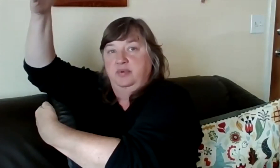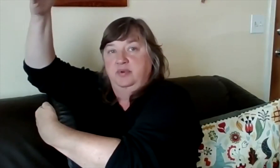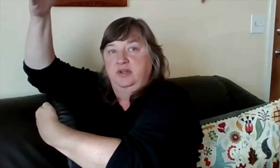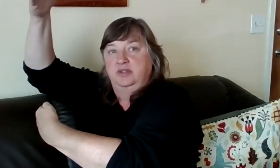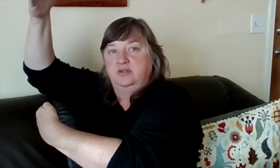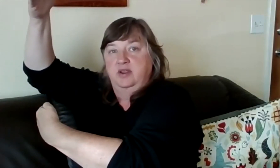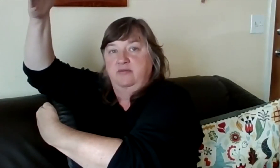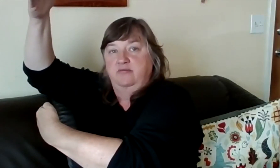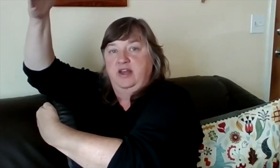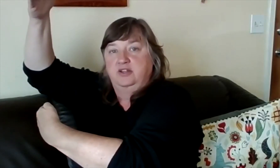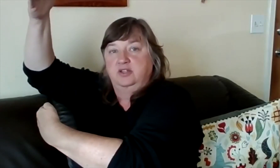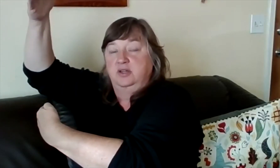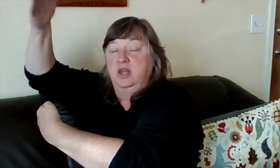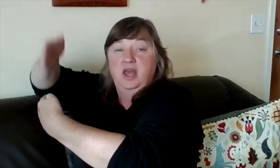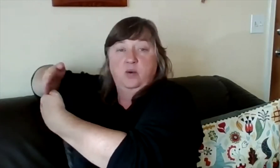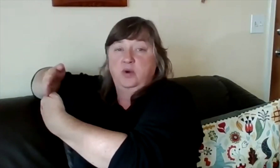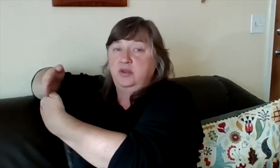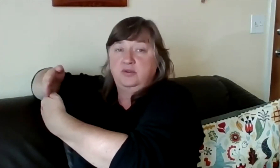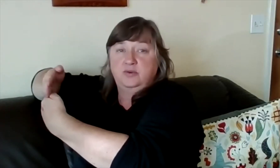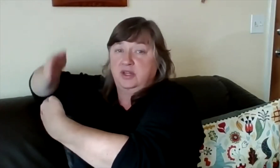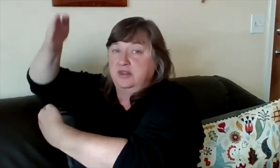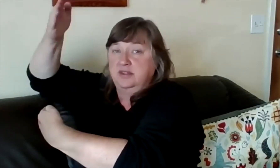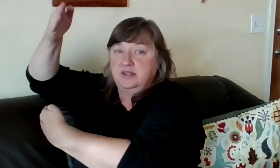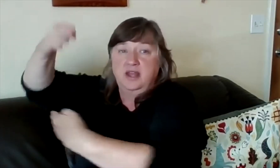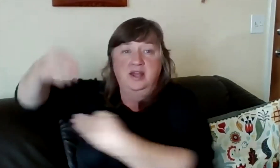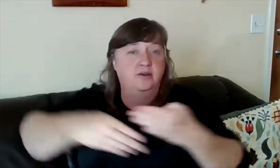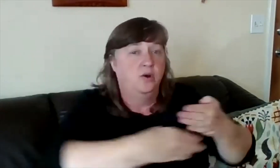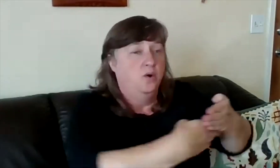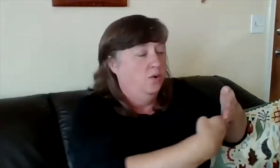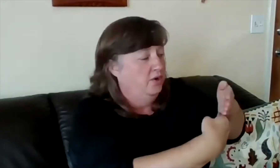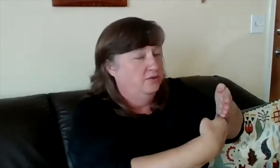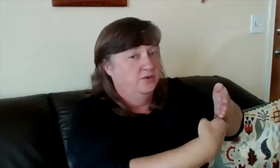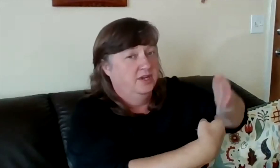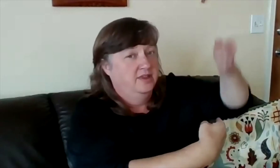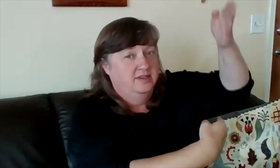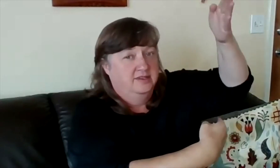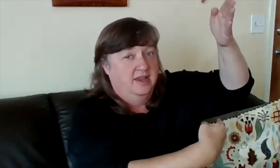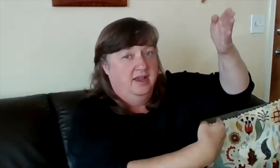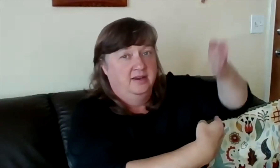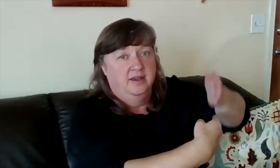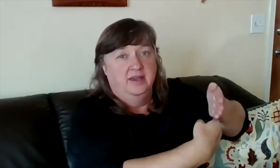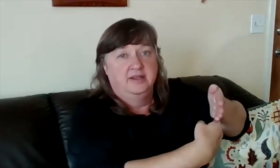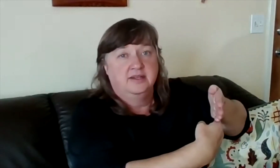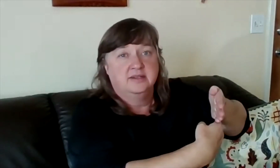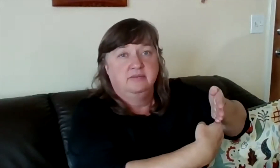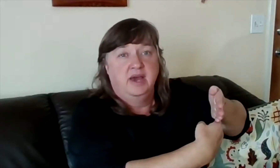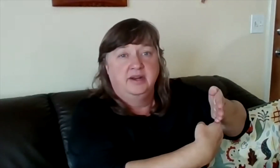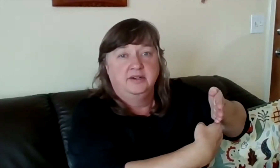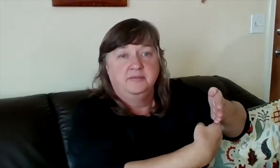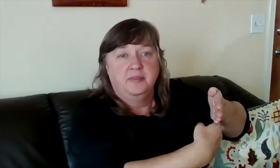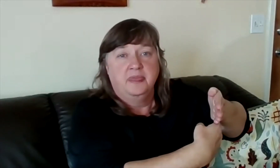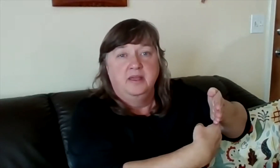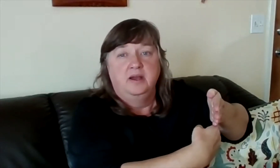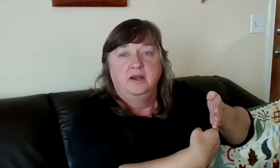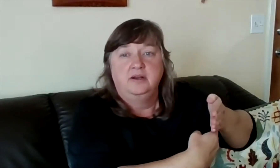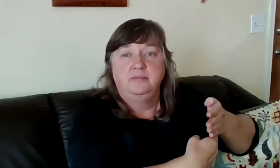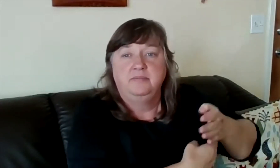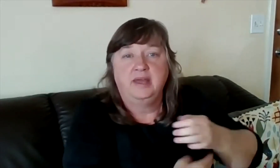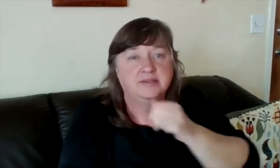in the straight fashion. And whether you do it on this side or you do it on this side, it doesn't matter. And